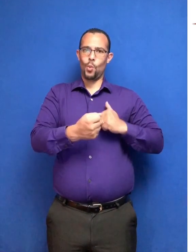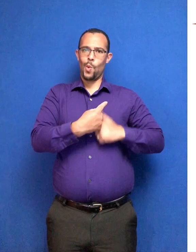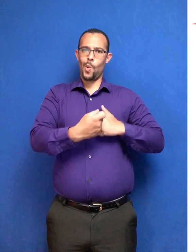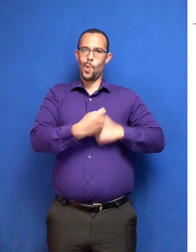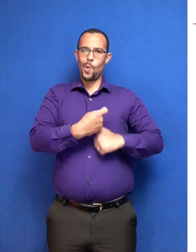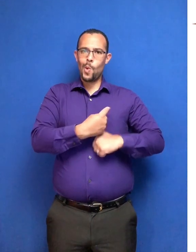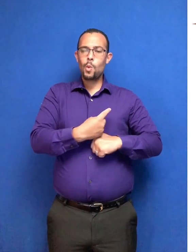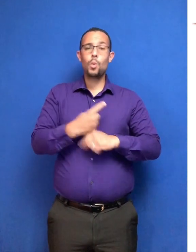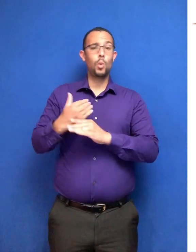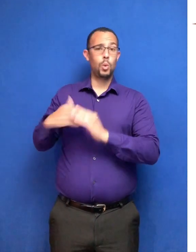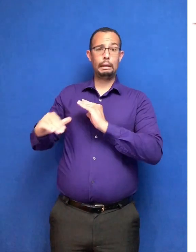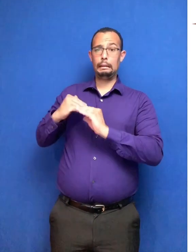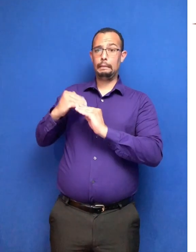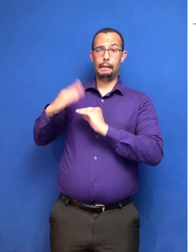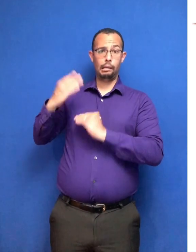page.